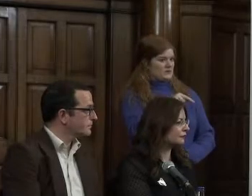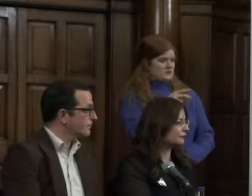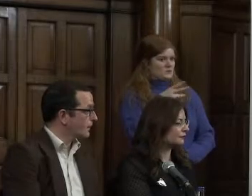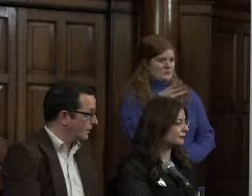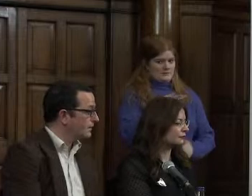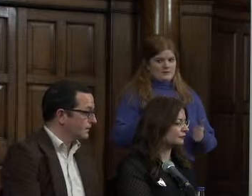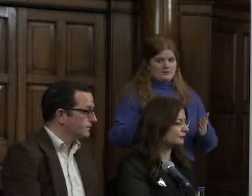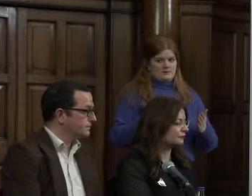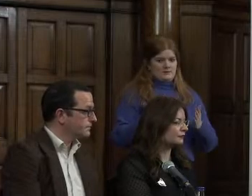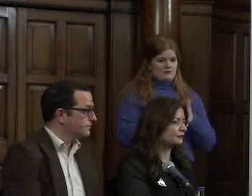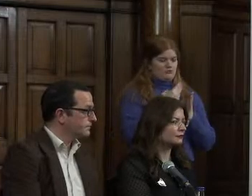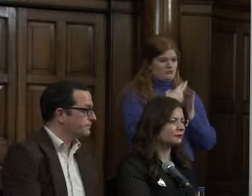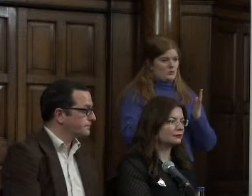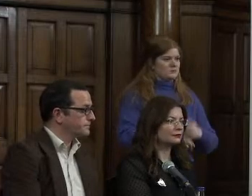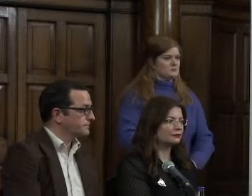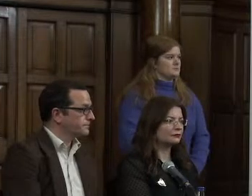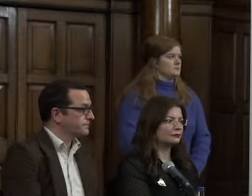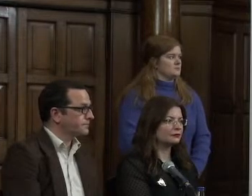in the report.